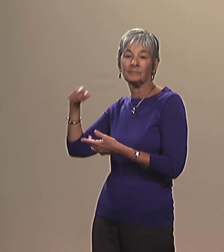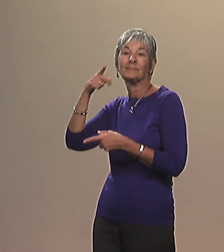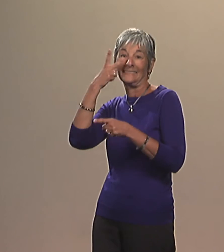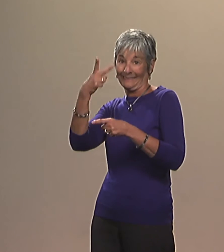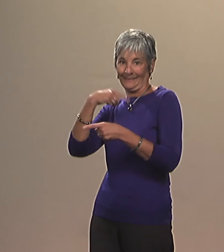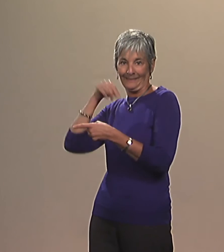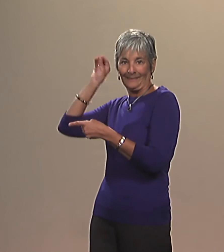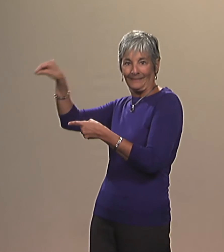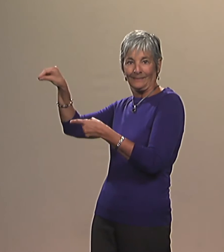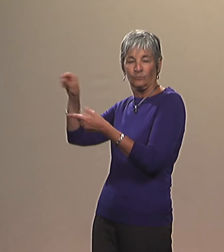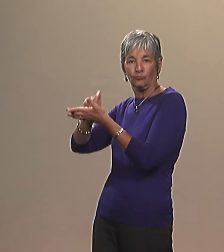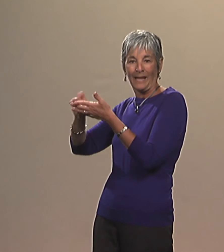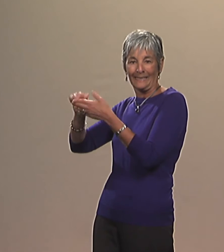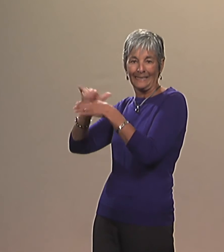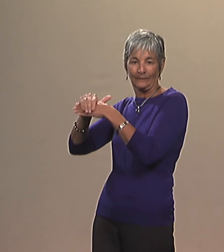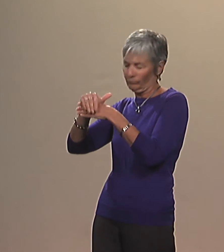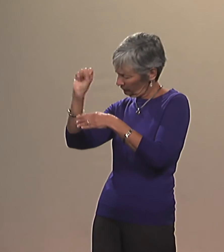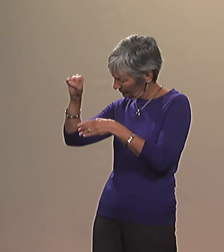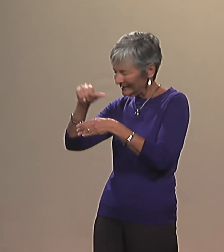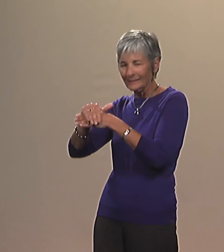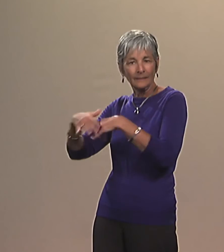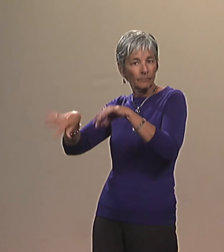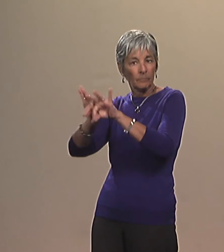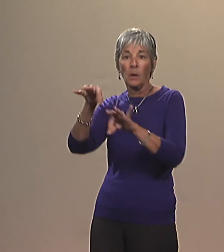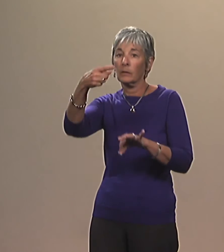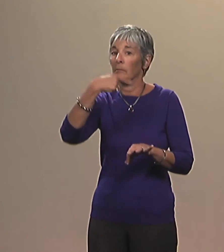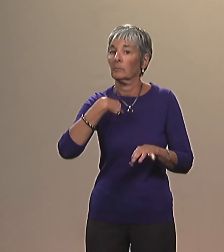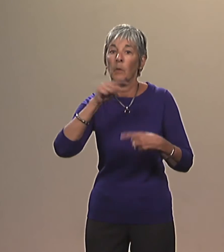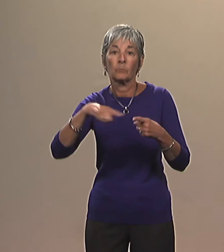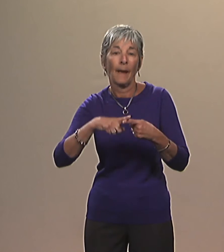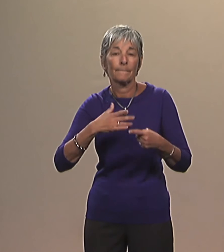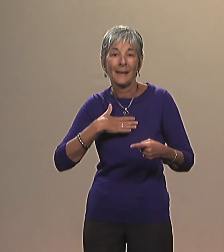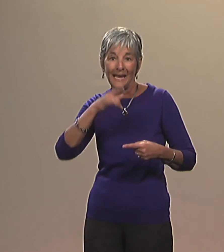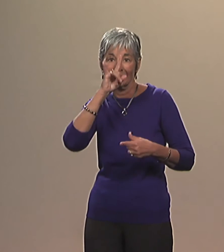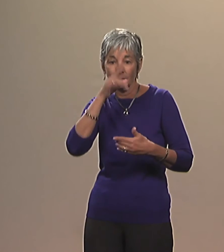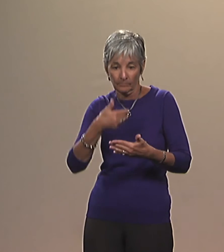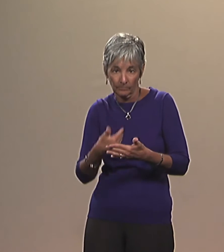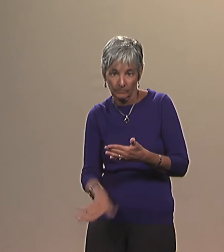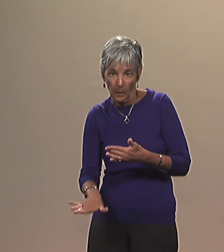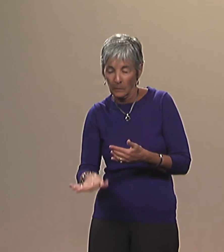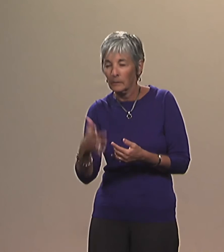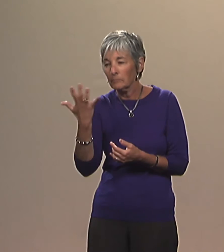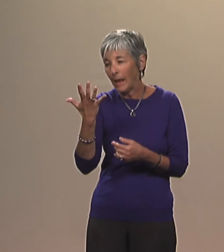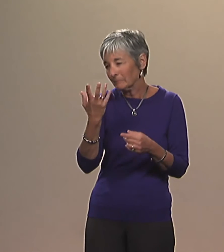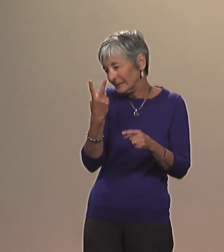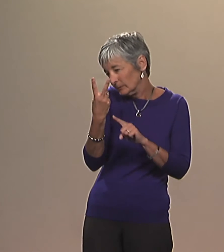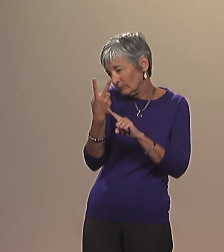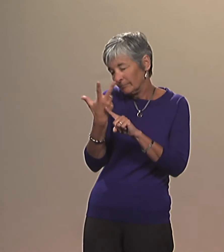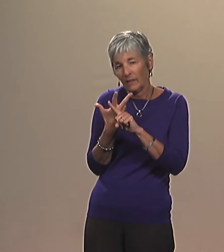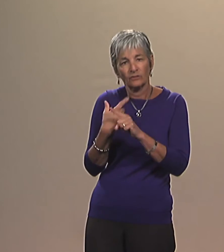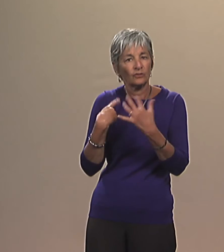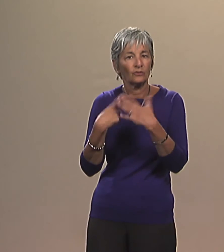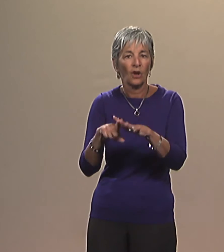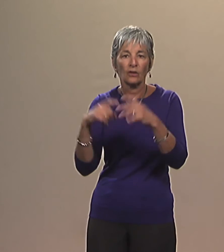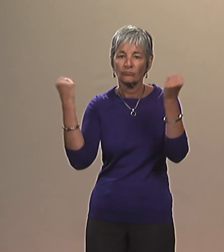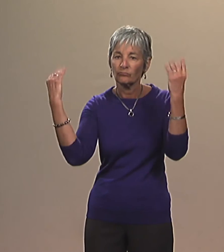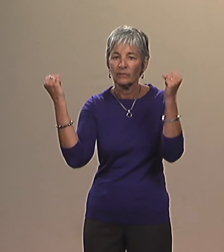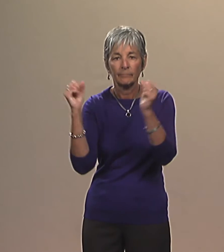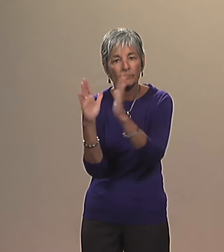As you can see here, I have put in writing English. English is very important. With my own children, I started reading books to them when they were about 3 months of